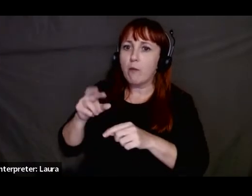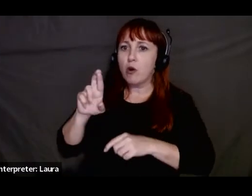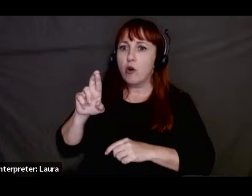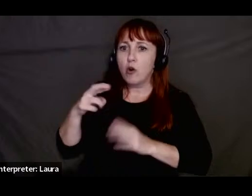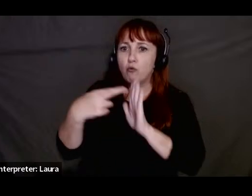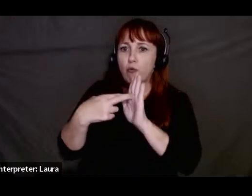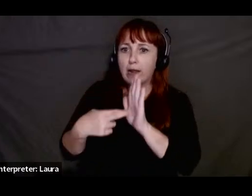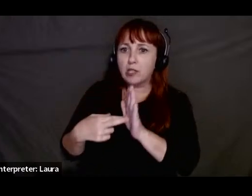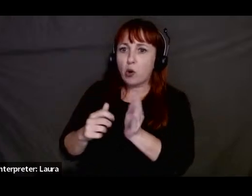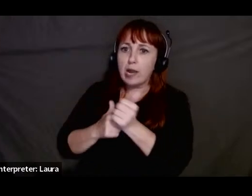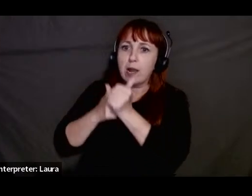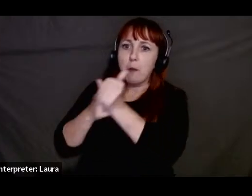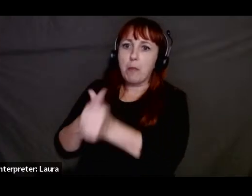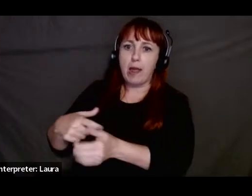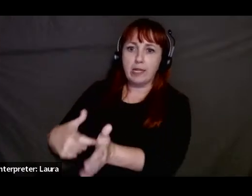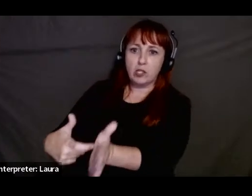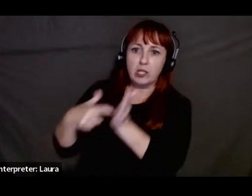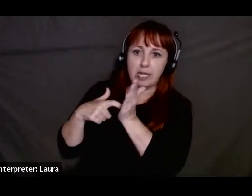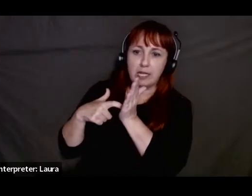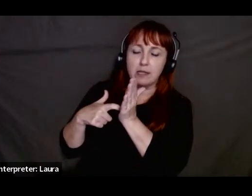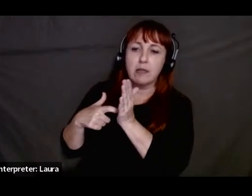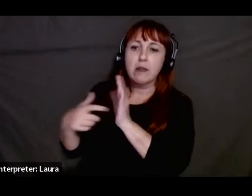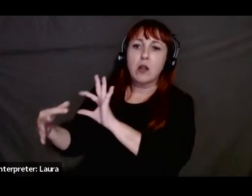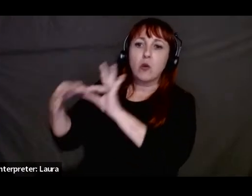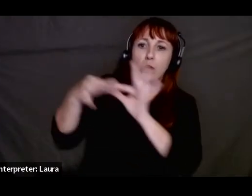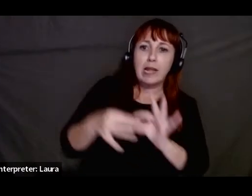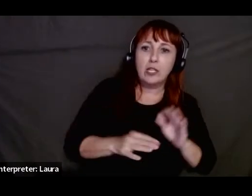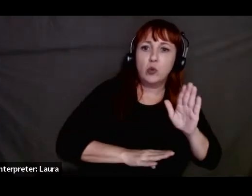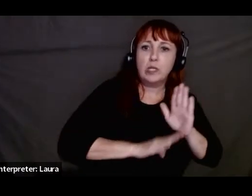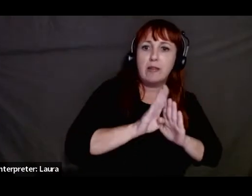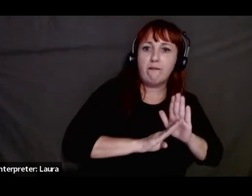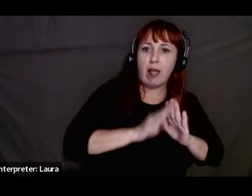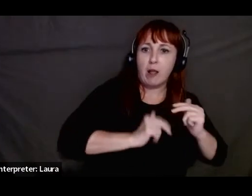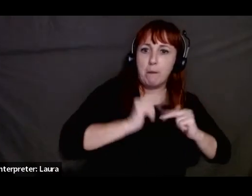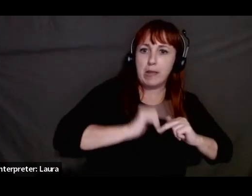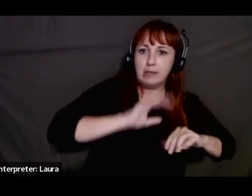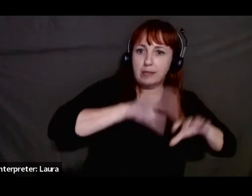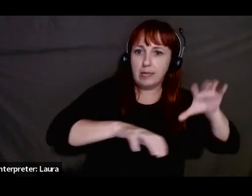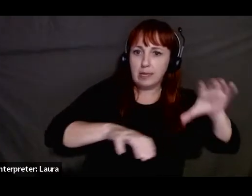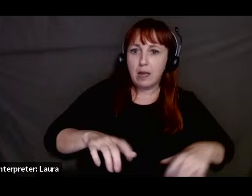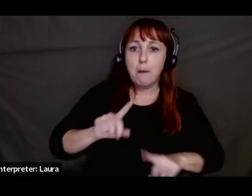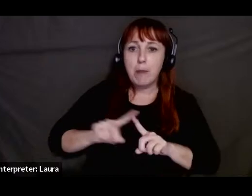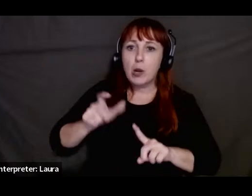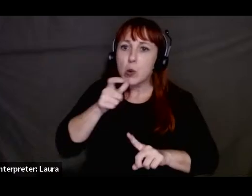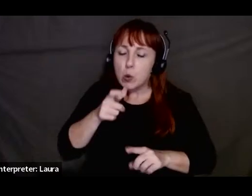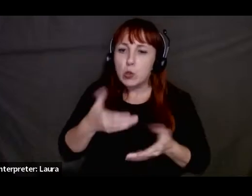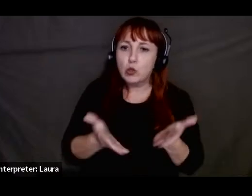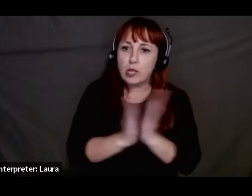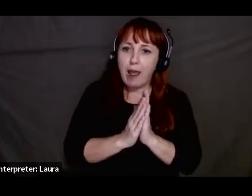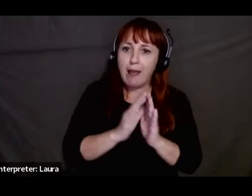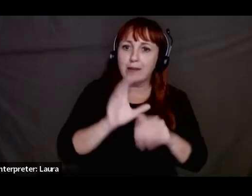needs associated with development in the region, yet Kanaka are the ones who should be consulted with.